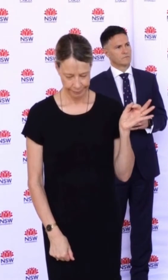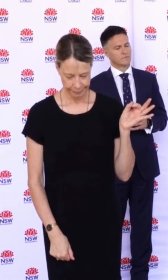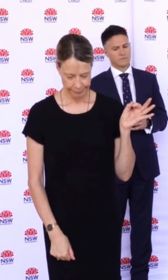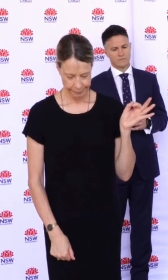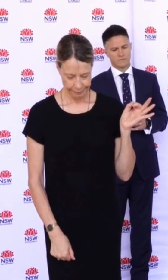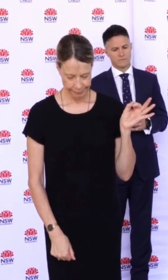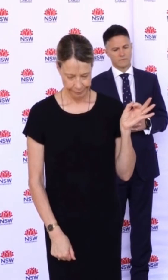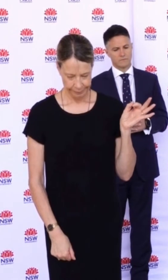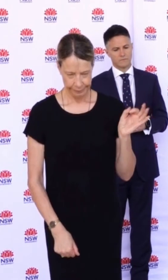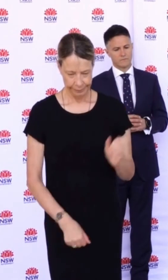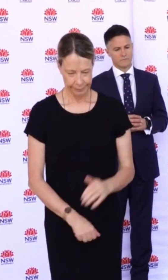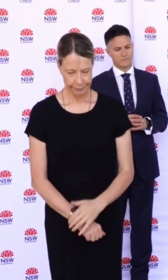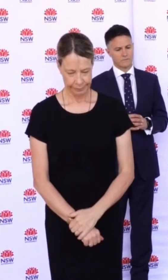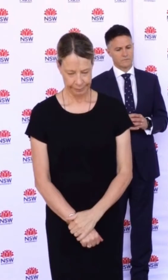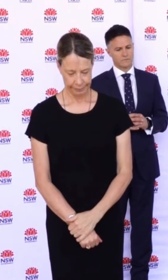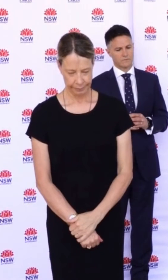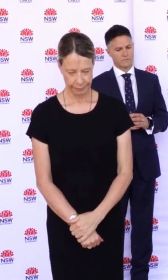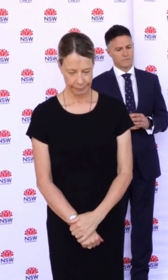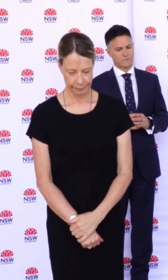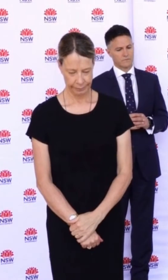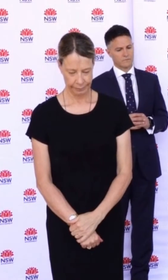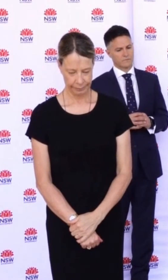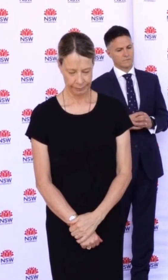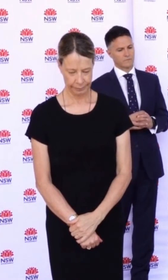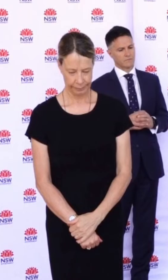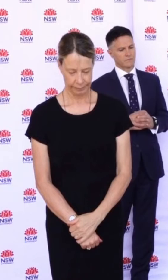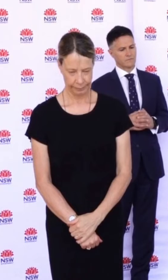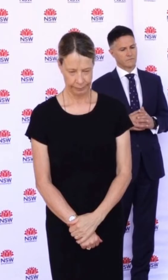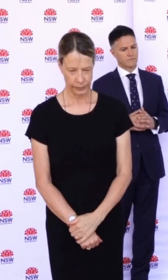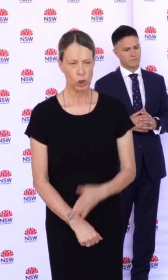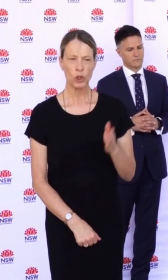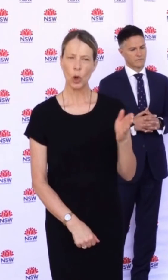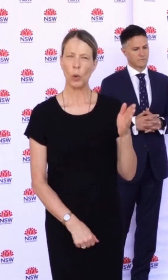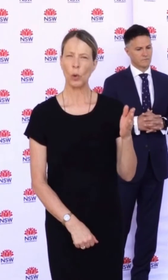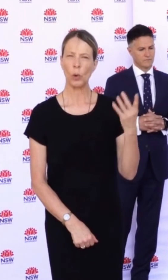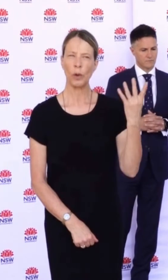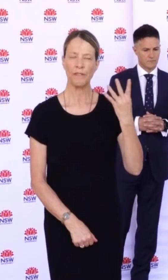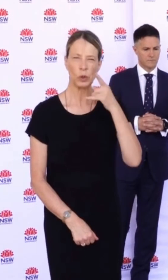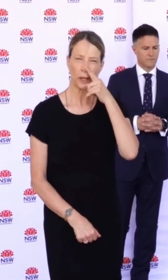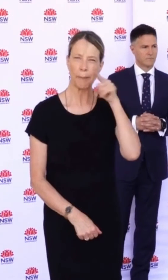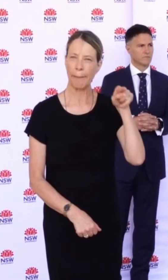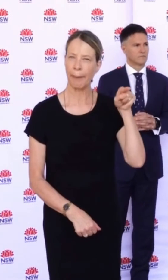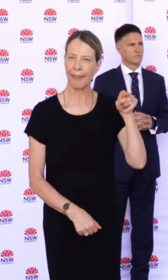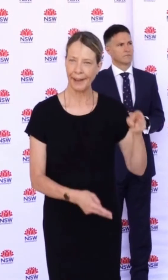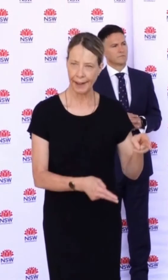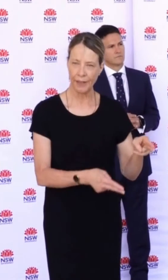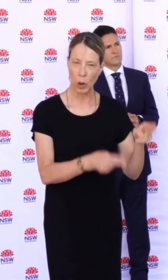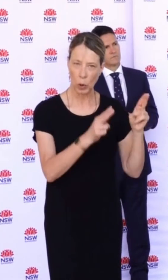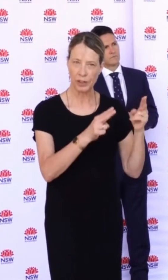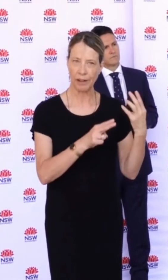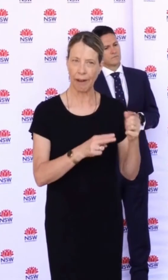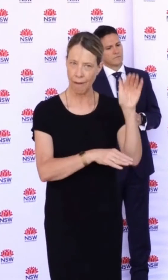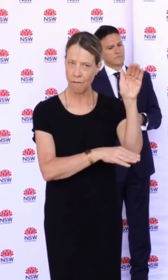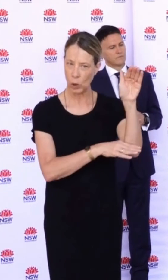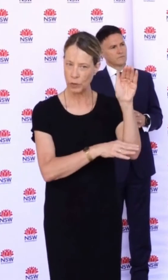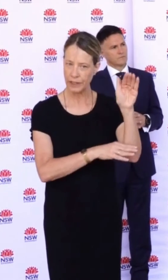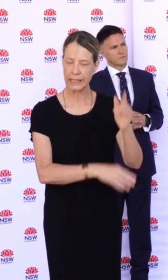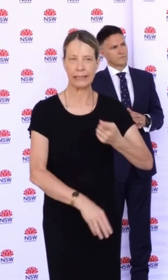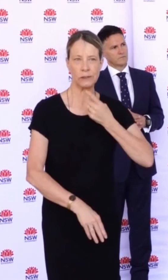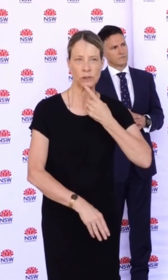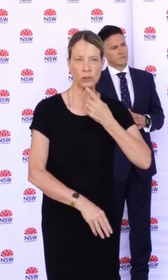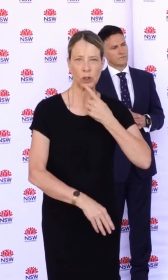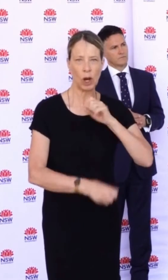this, public health staff working 24 hours a day, police working massive hours. I think we should, as a state, be very grateful for the fact that we have